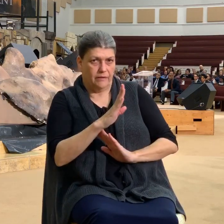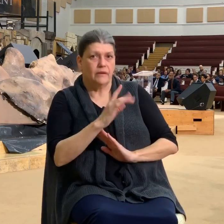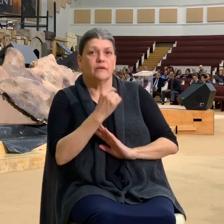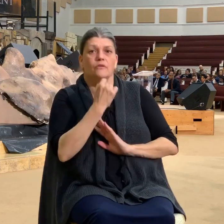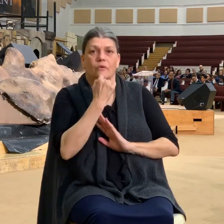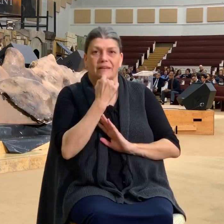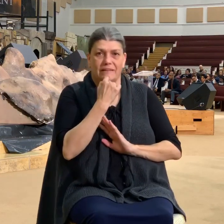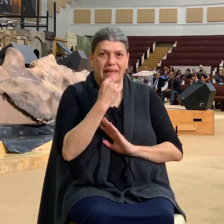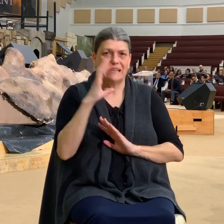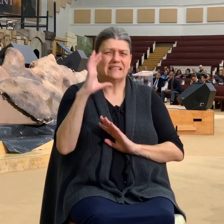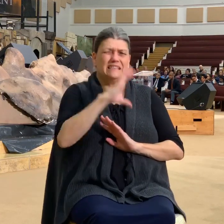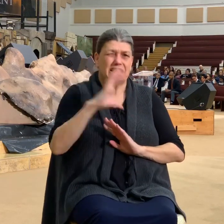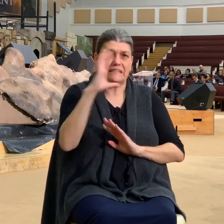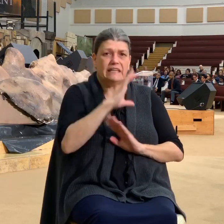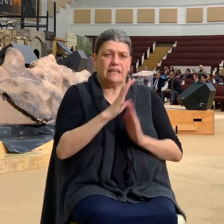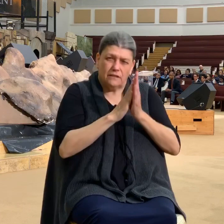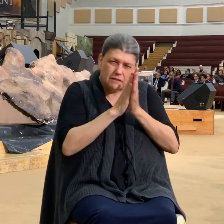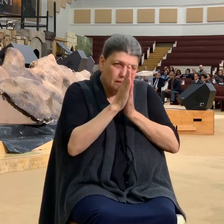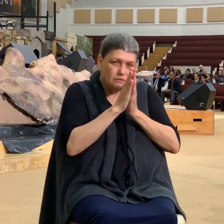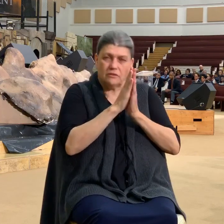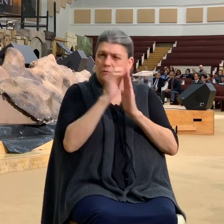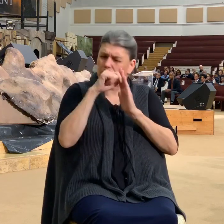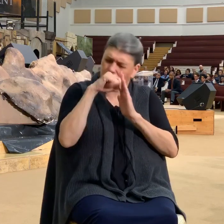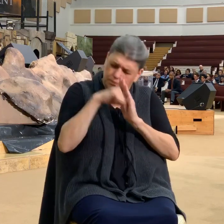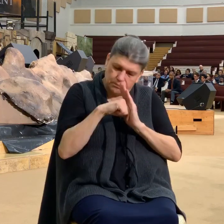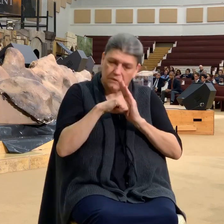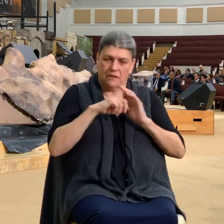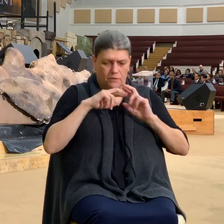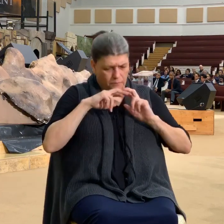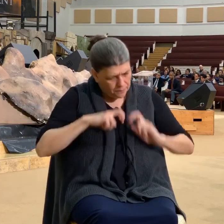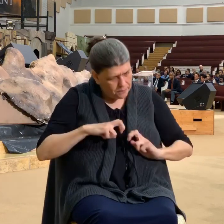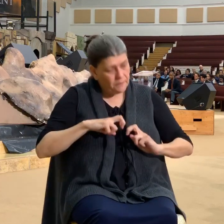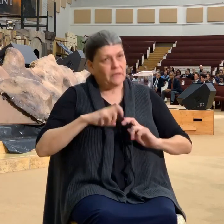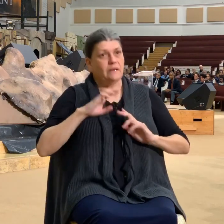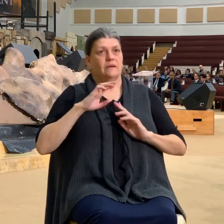diligently, not your will, but His will.